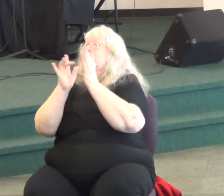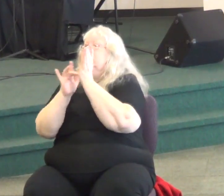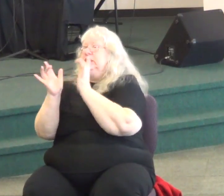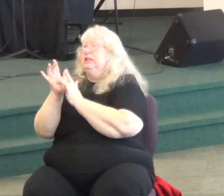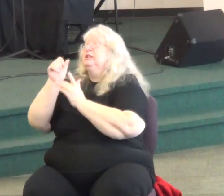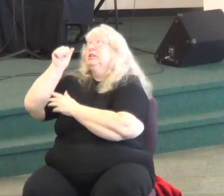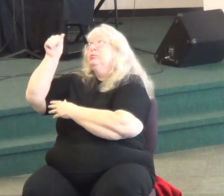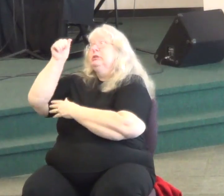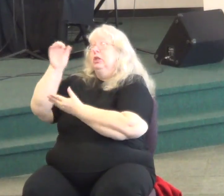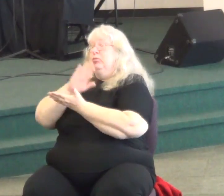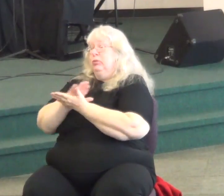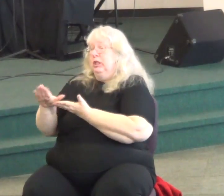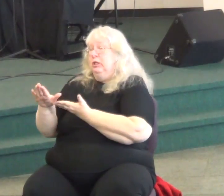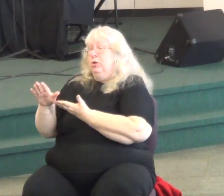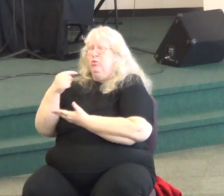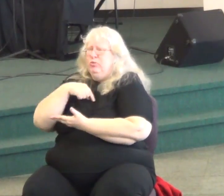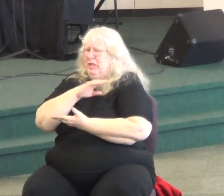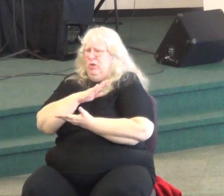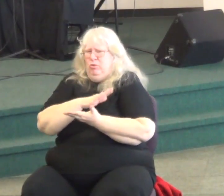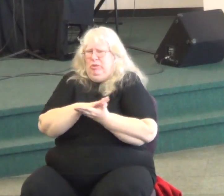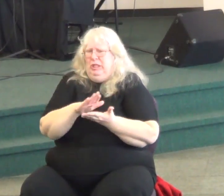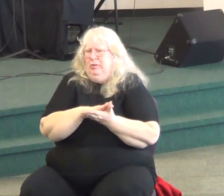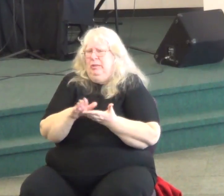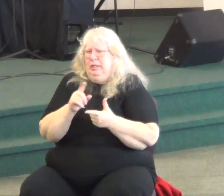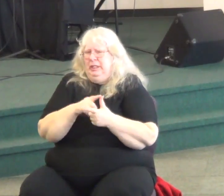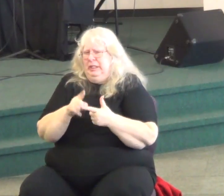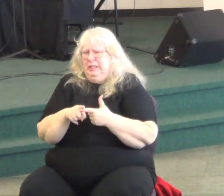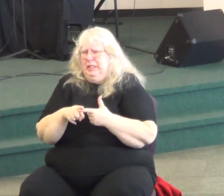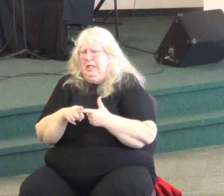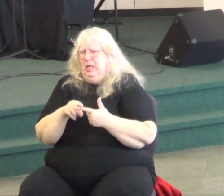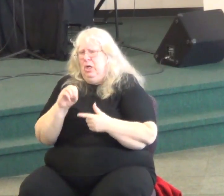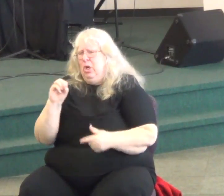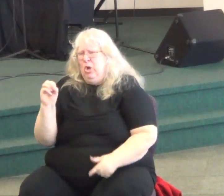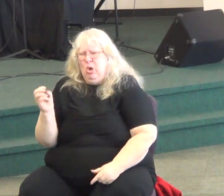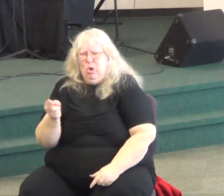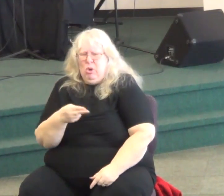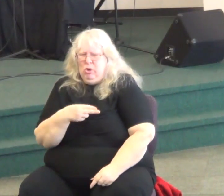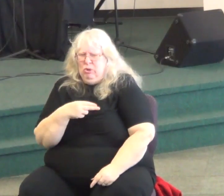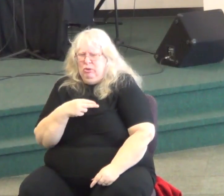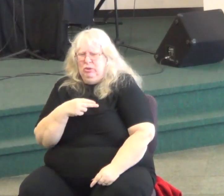We don't clean them first and then say, oh, man, you fit in with us pretty cool.